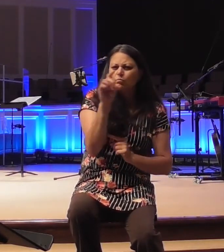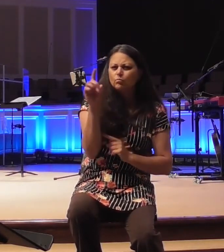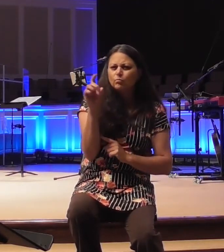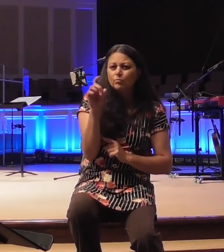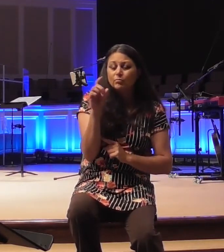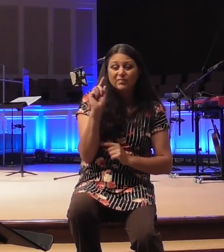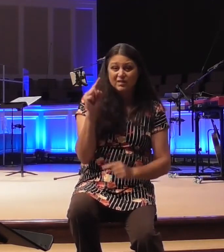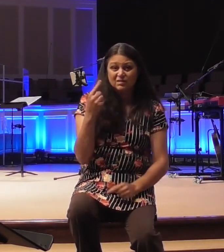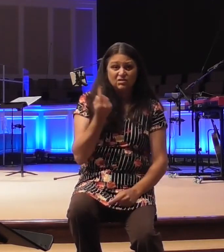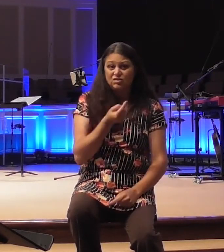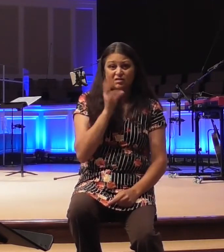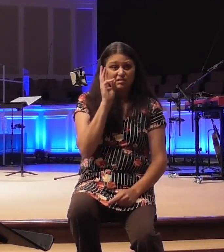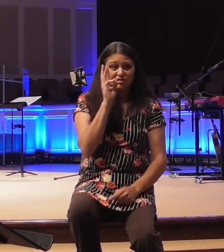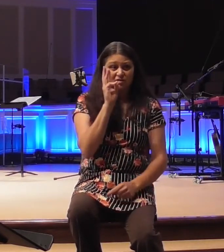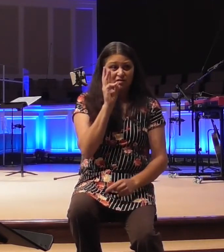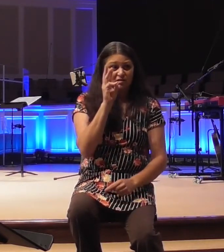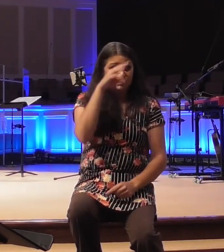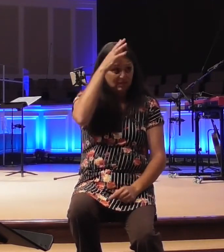six guys